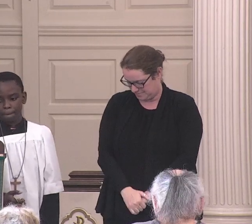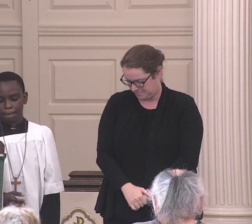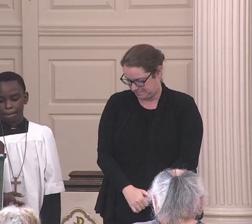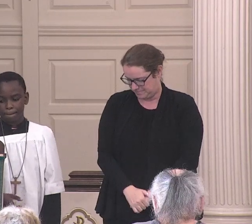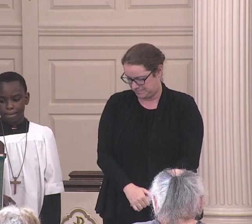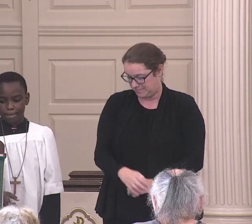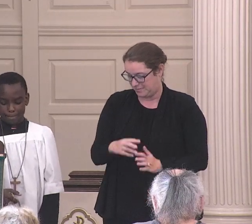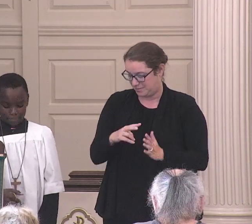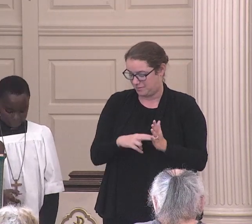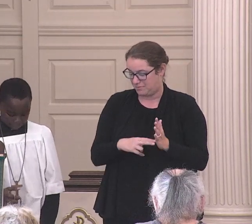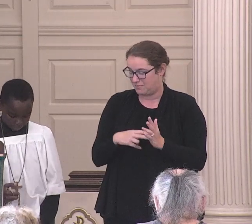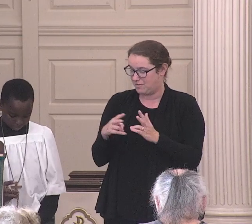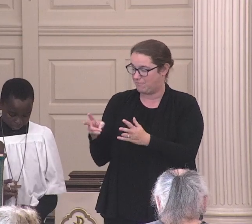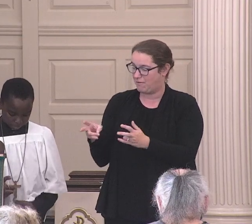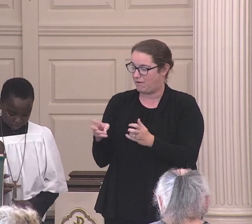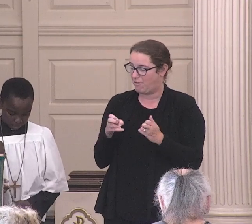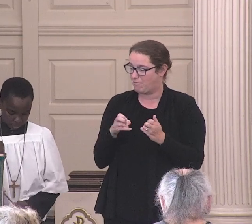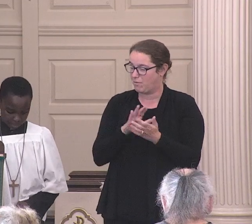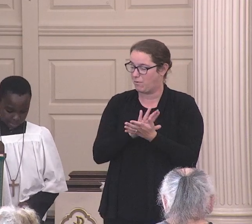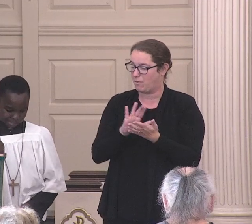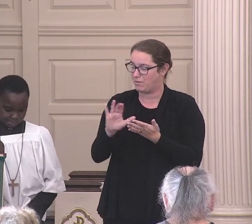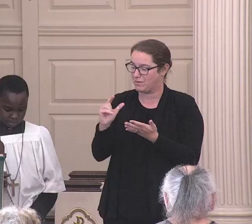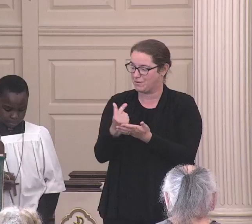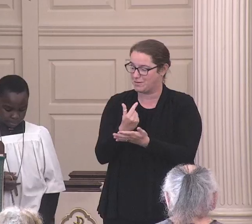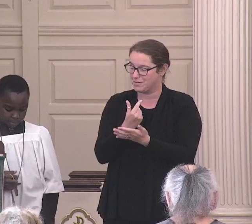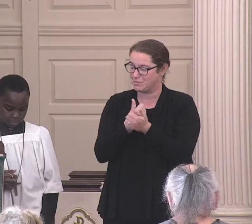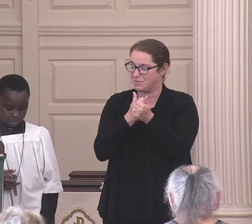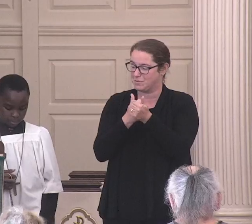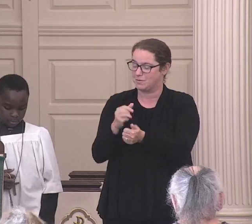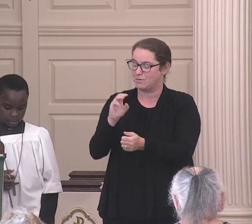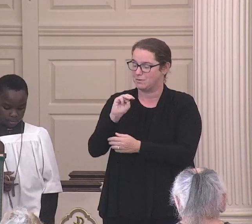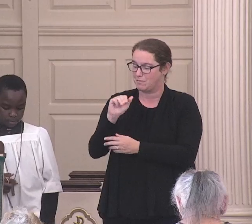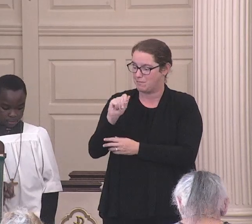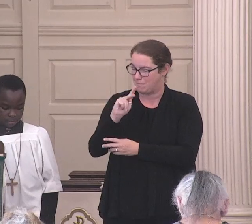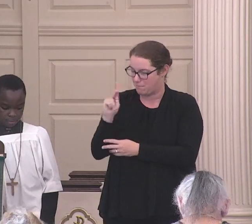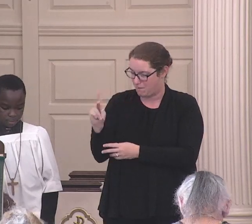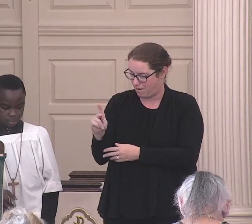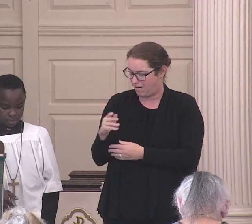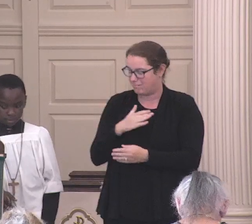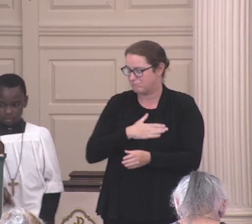A reading from the Holy Gospel according to Mark.